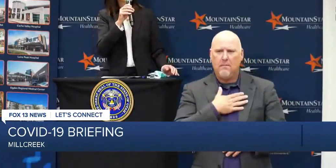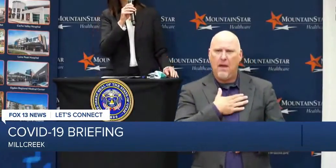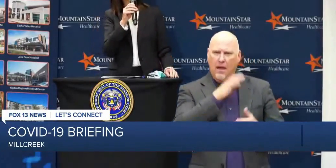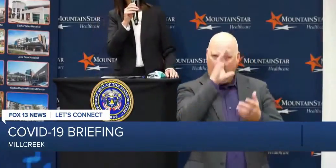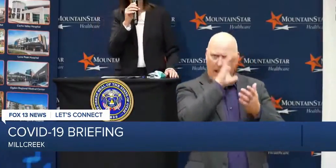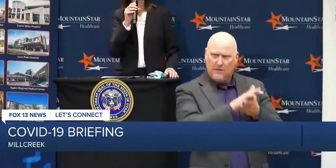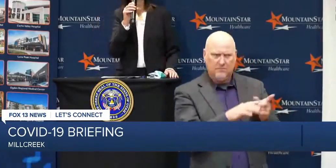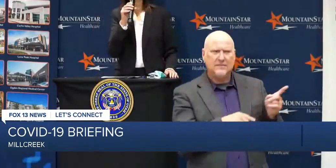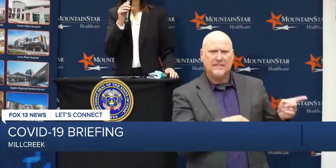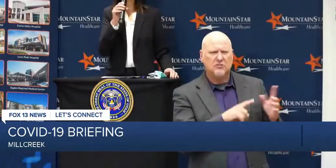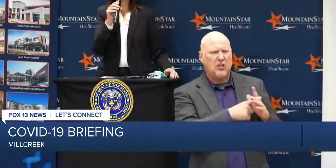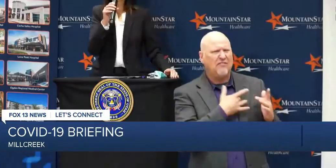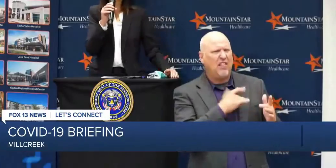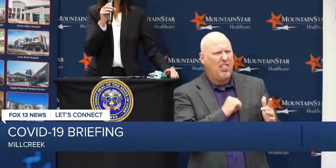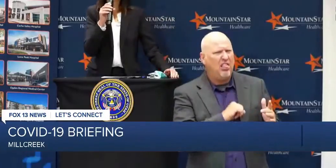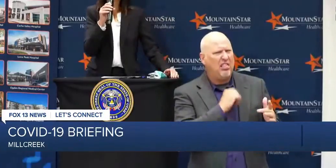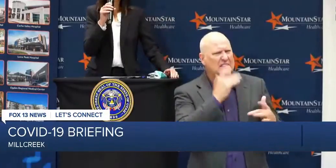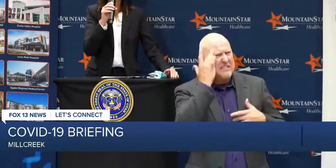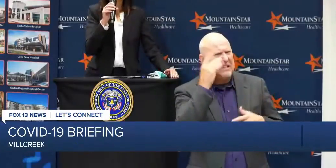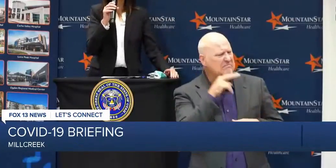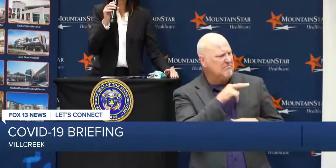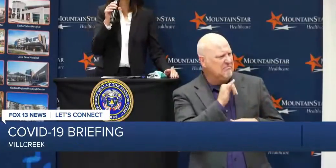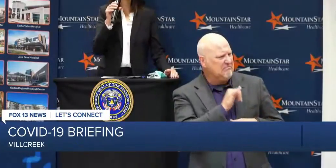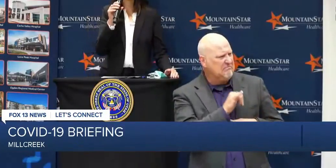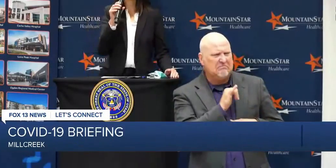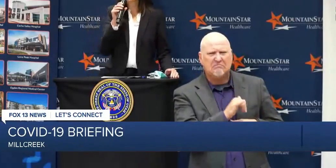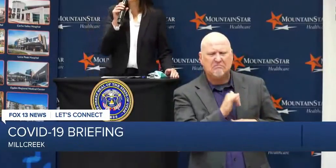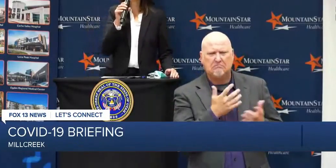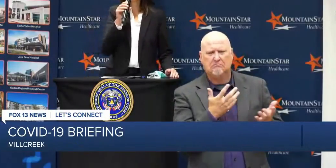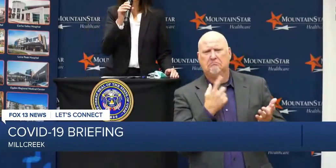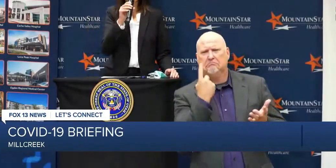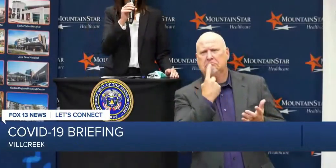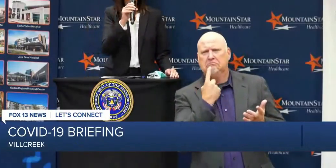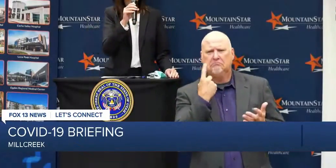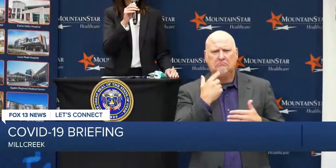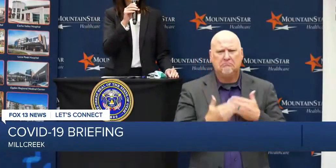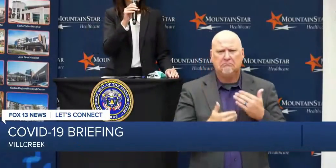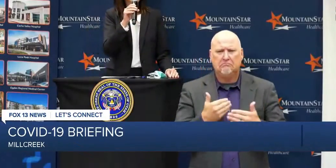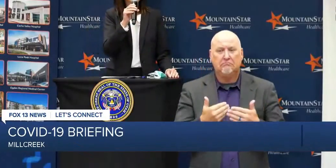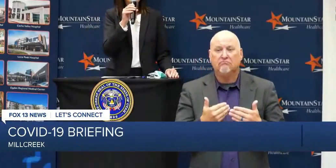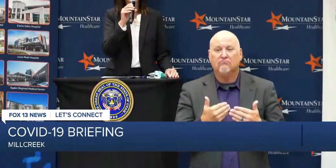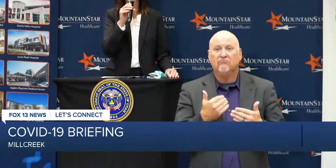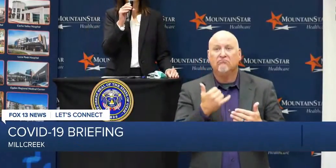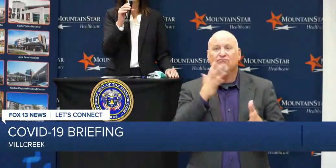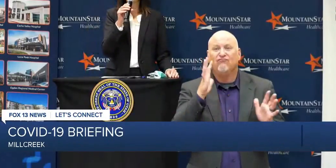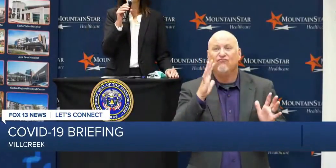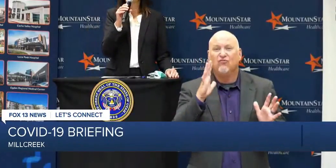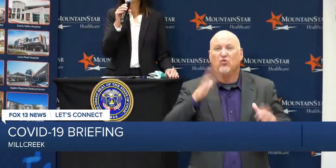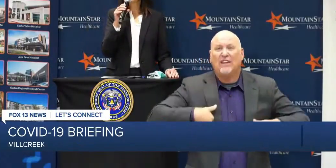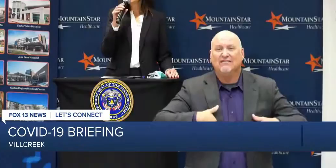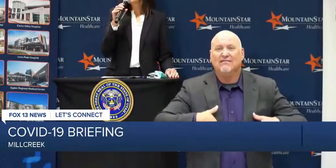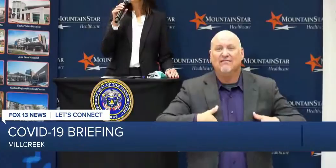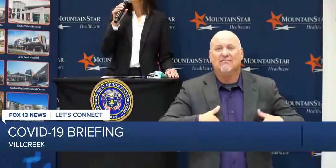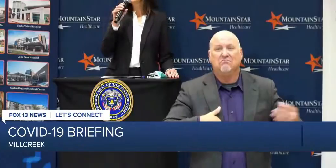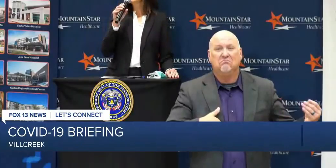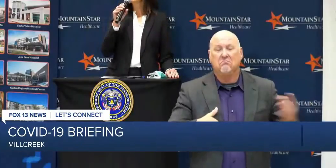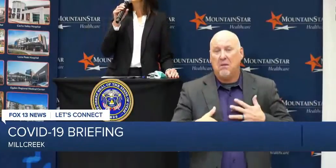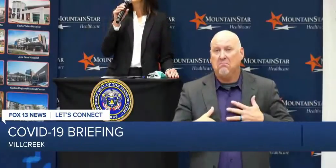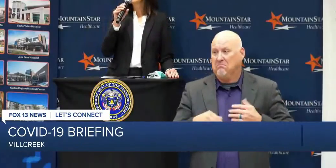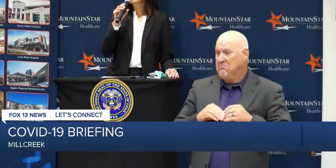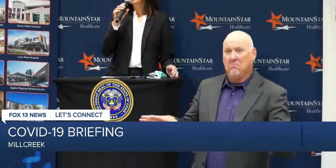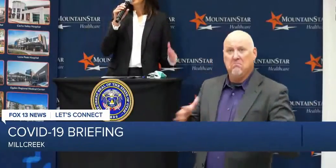the rest of us in the household. Thankfully, we didn't spread it beyond our walls, the walls of our house, but it